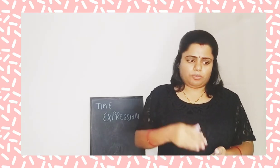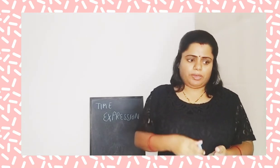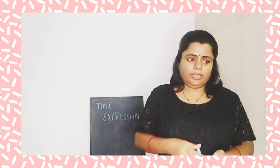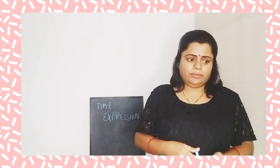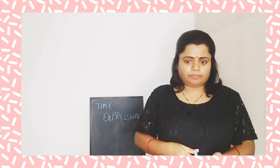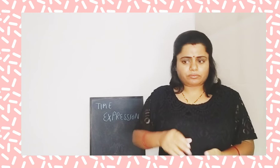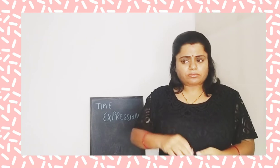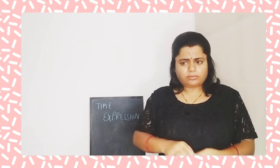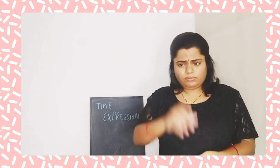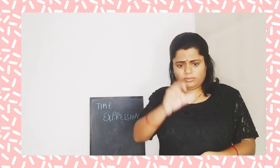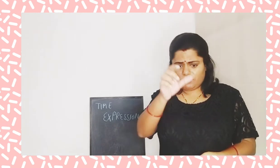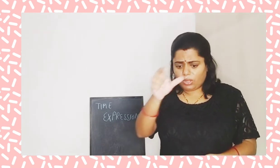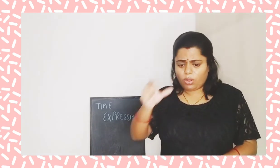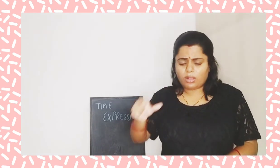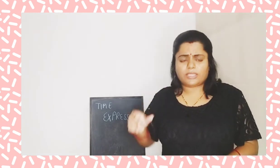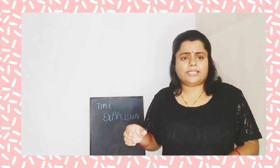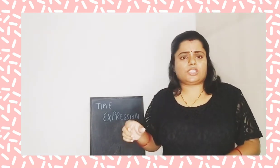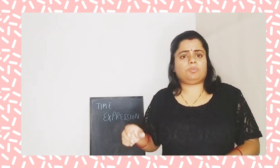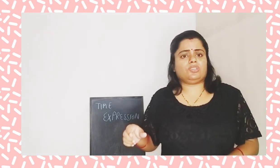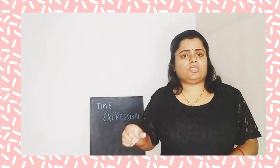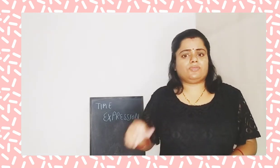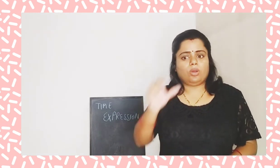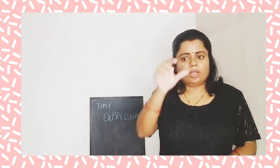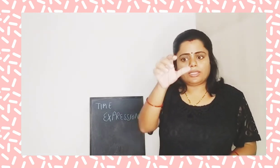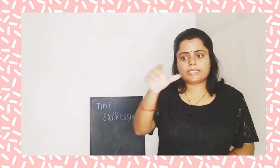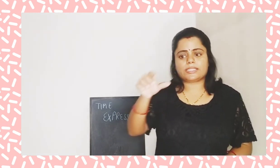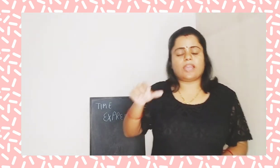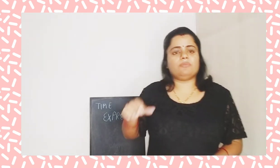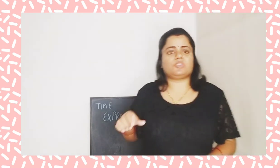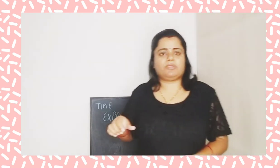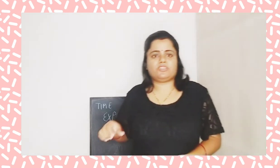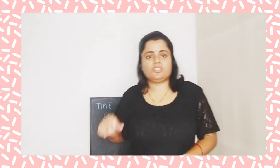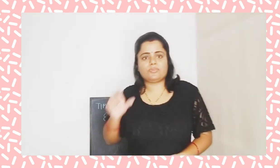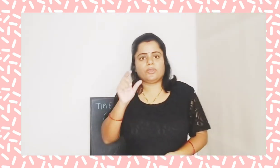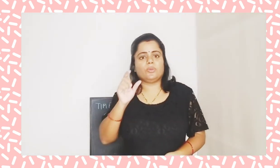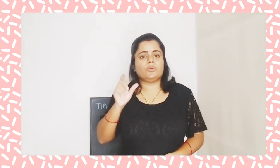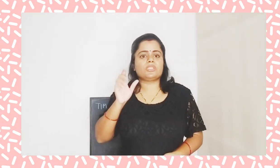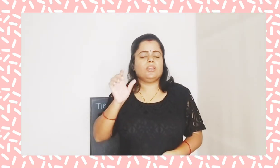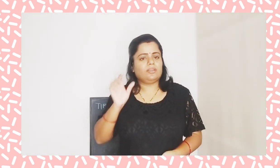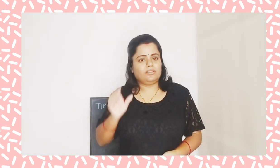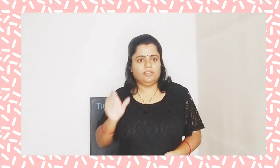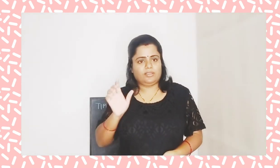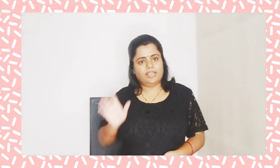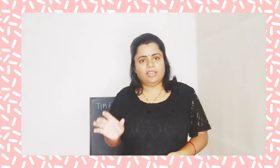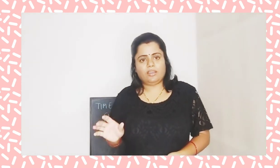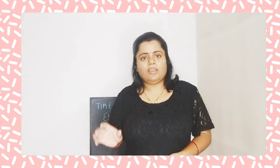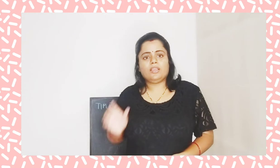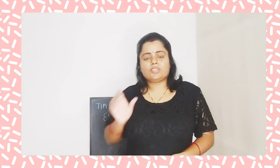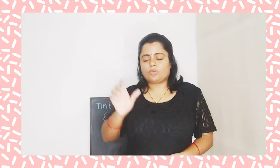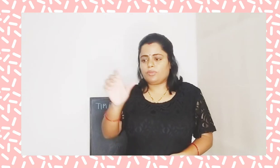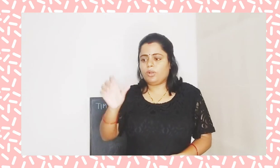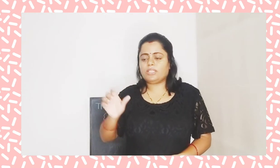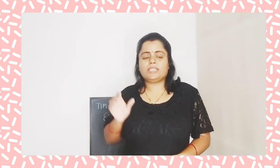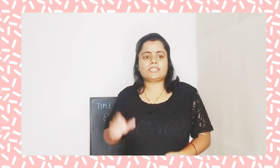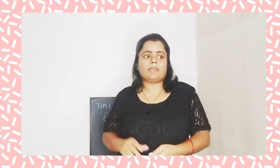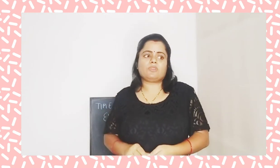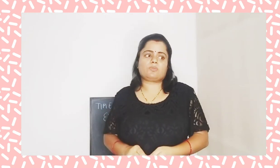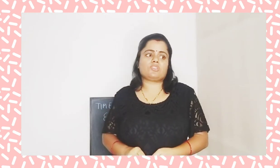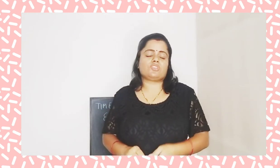spring. With all these expressions, with all these time expressions we use the, clear? So with all these time expressions we